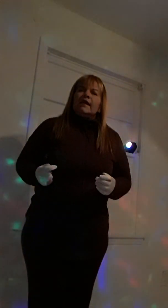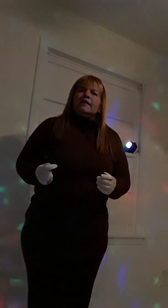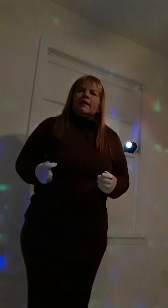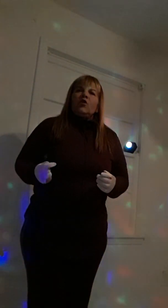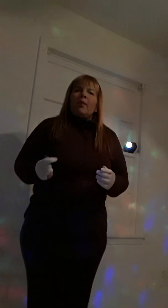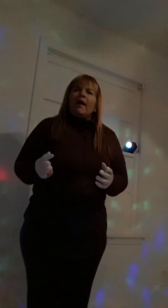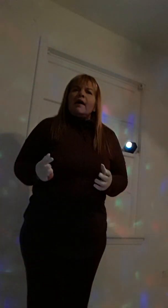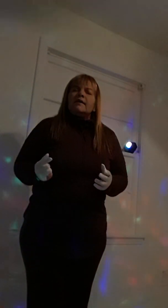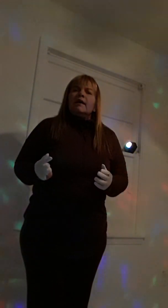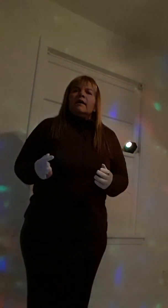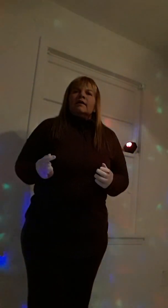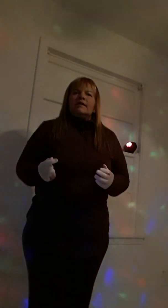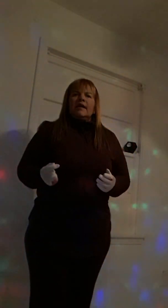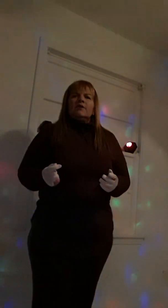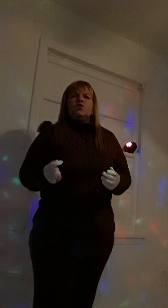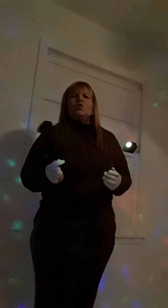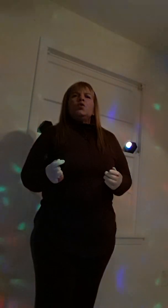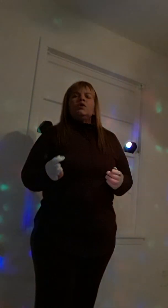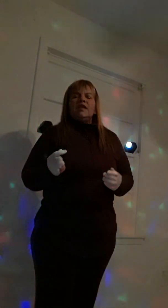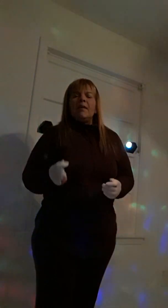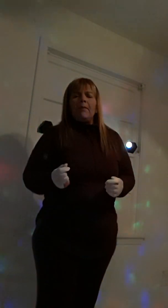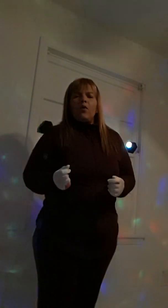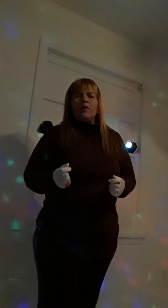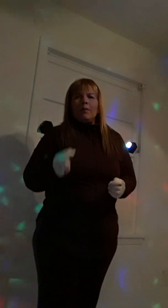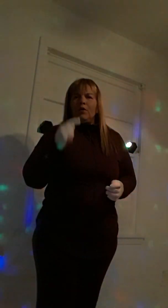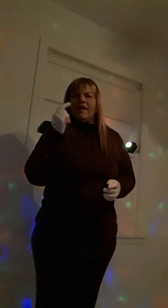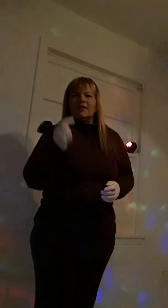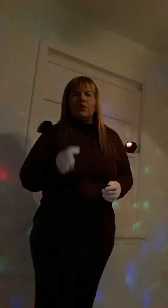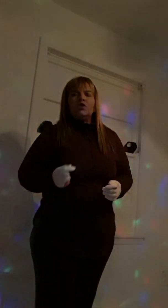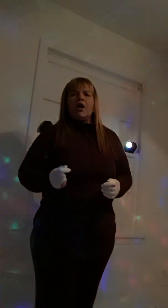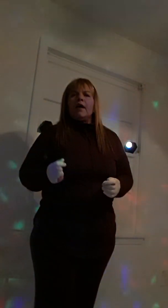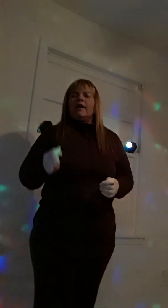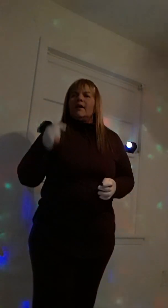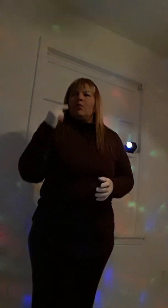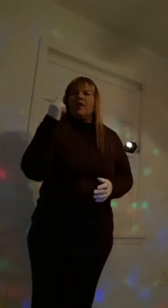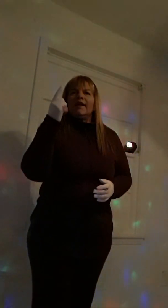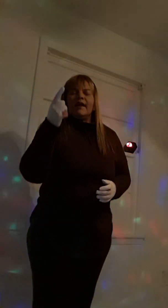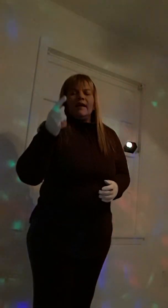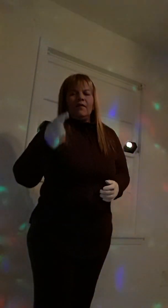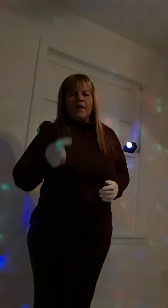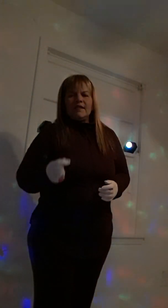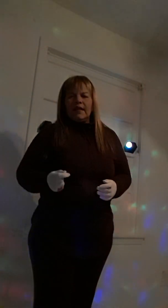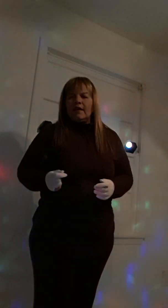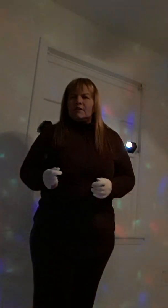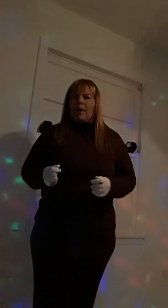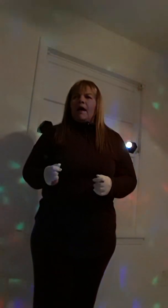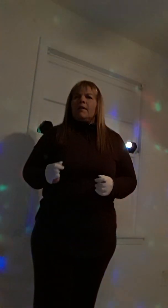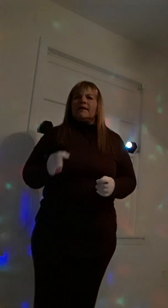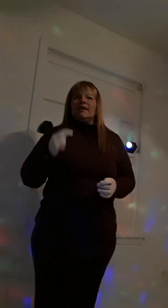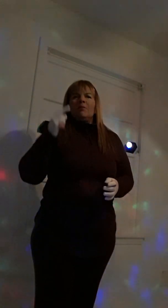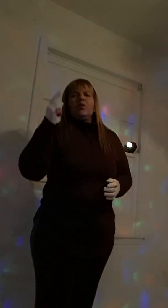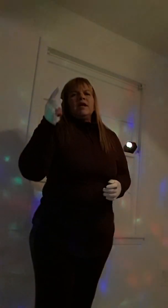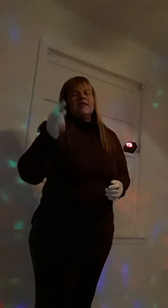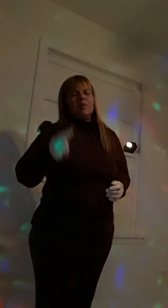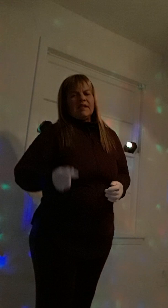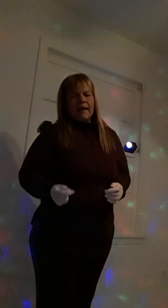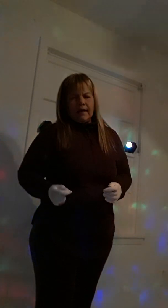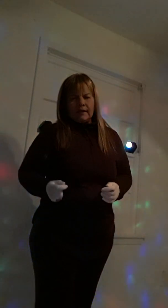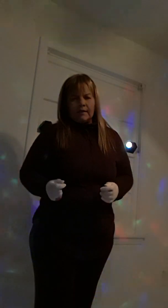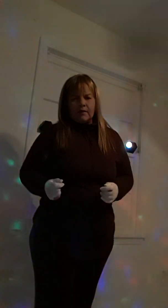de tomarse su tiempo de poder escuchar y de poder decir las palabras y de poder expresarlas,